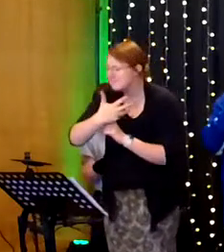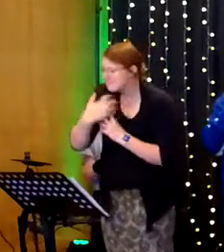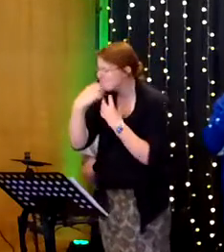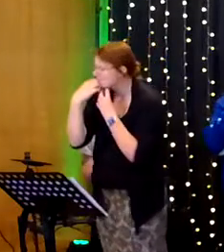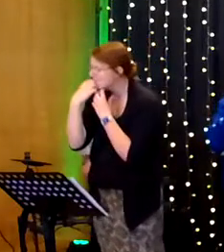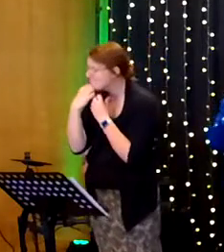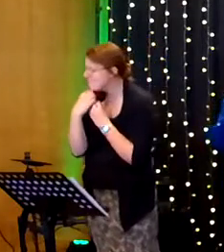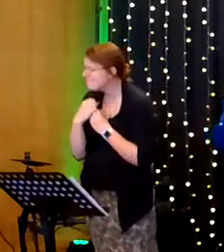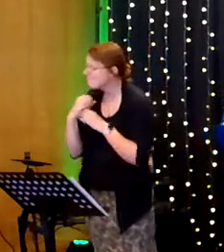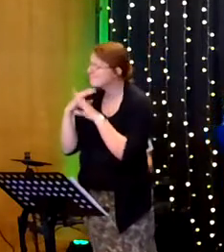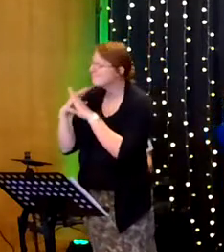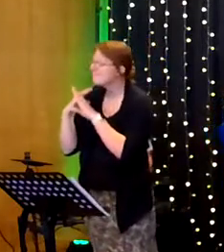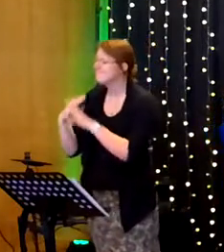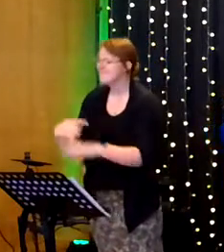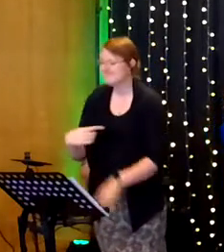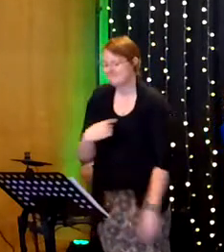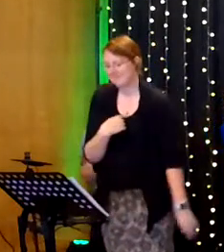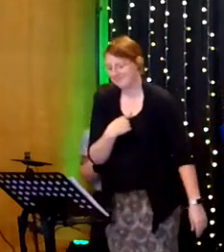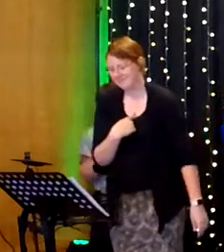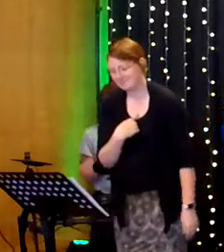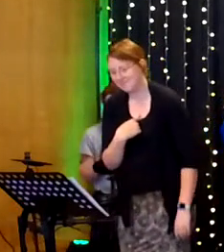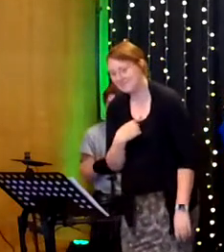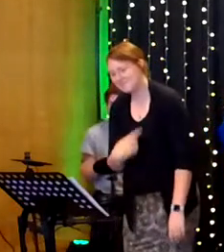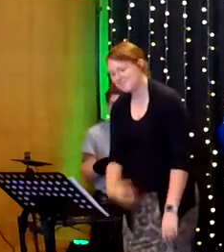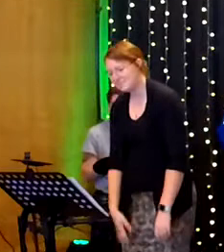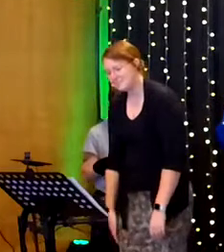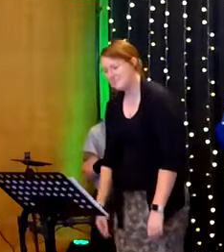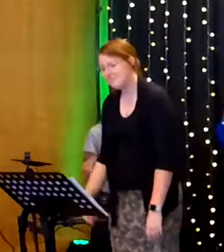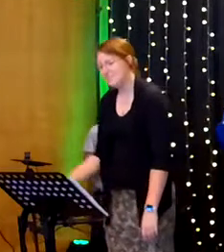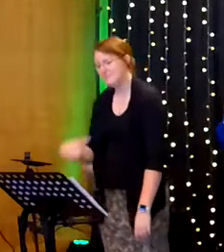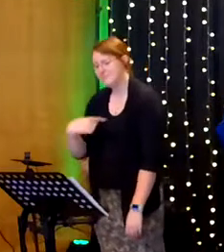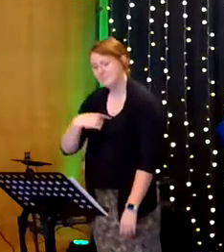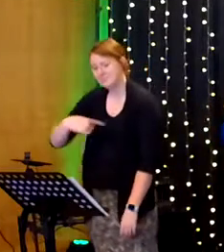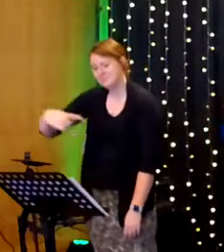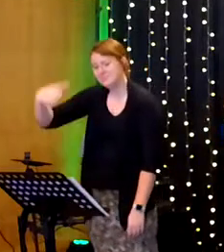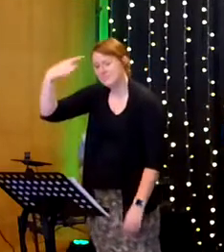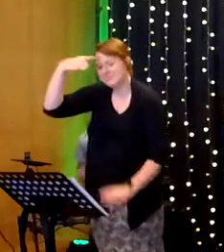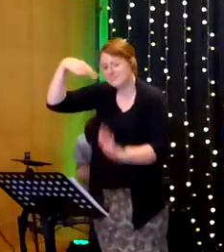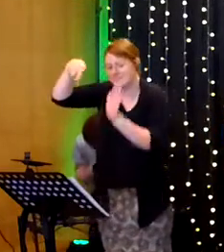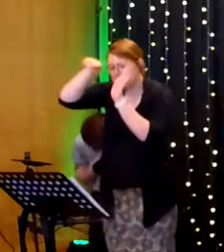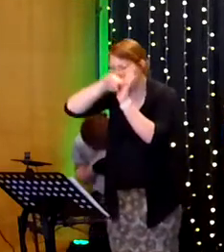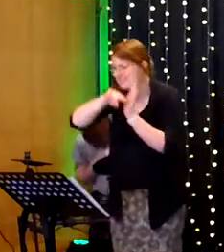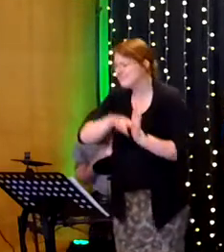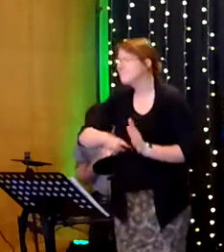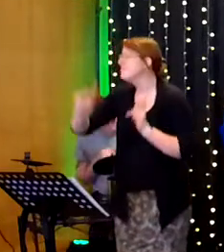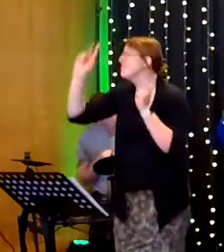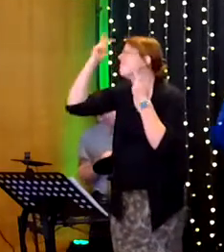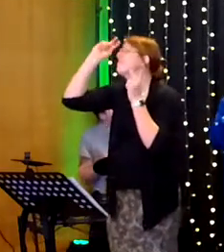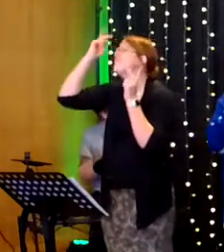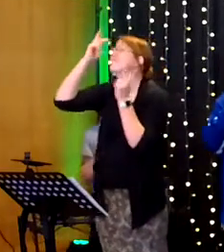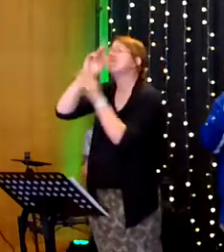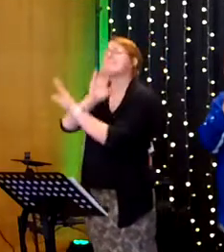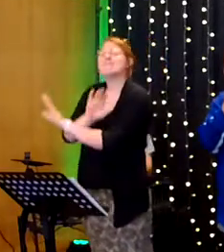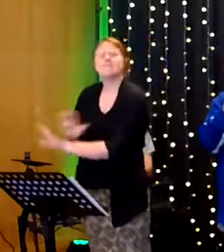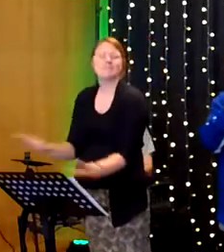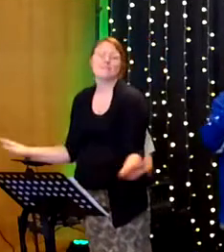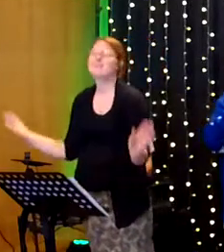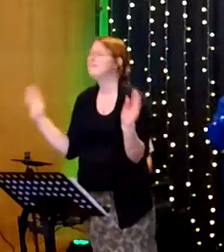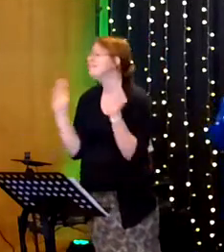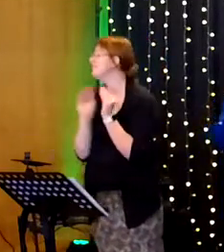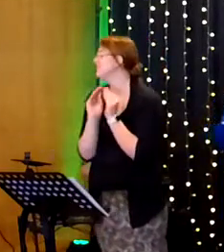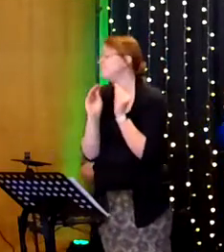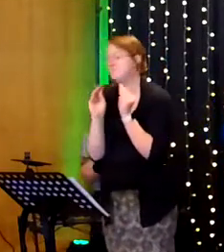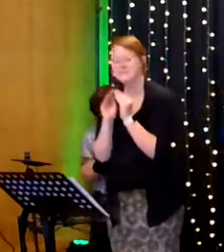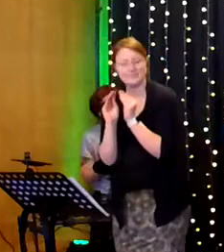I am a child of God. I'm no longer